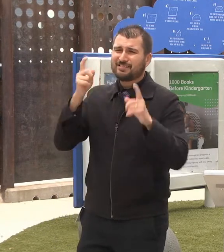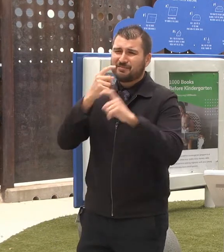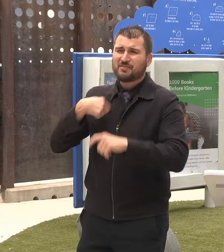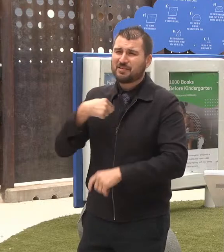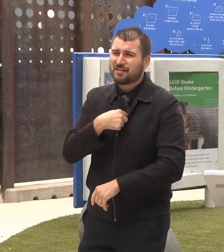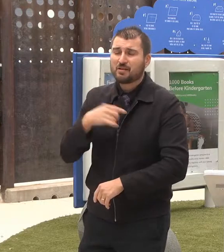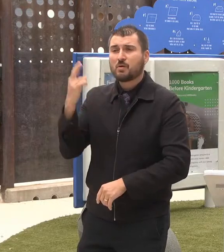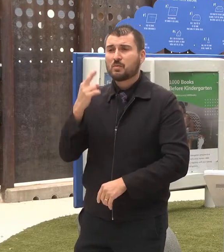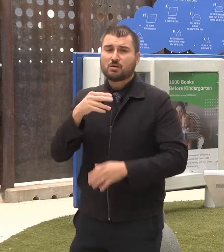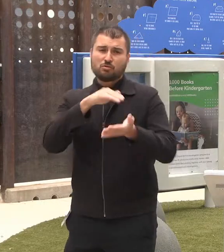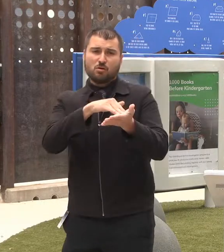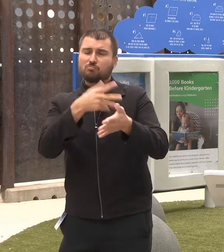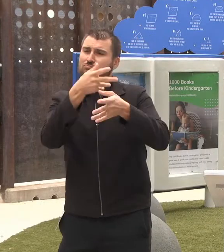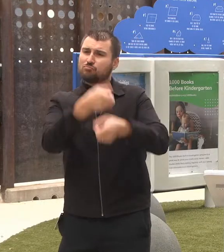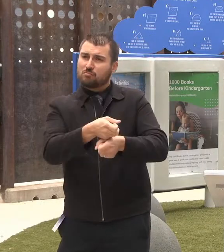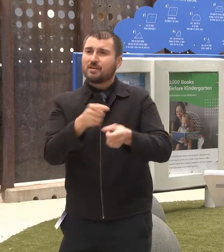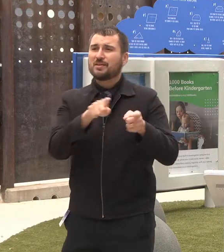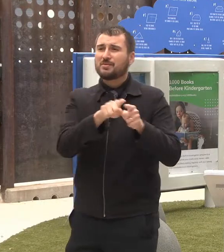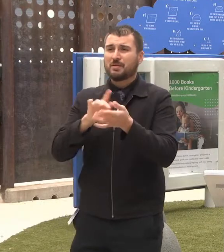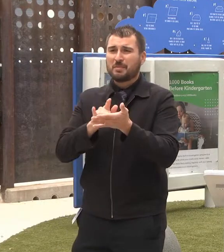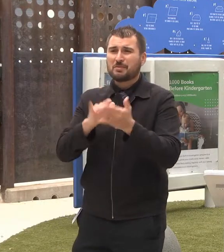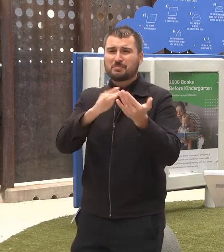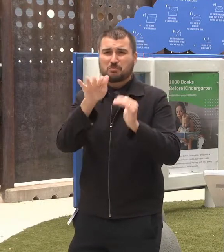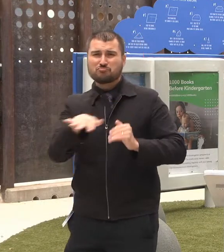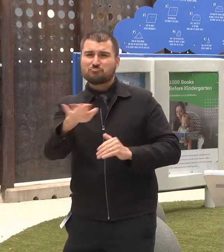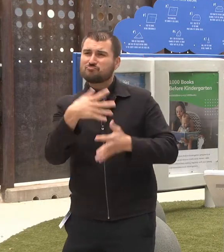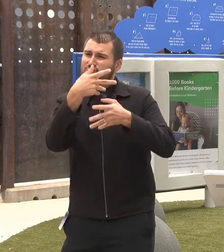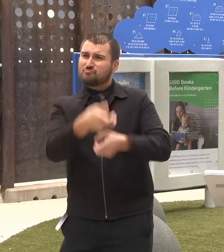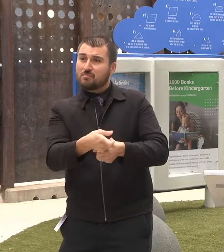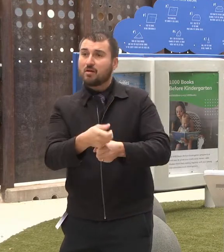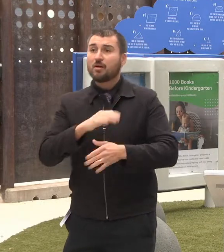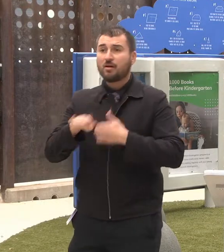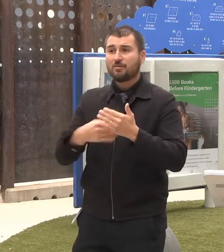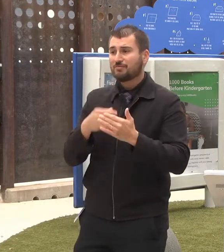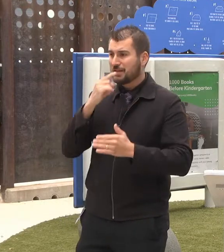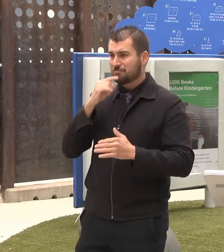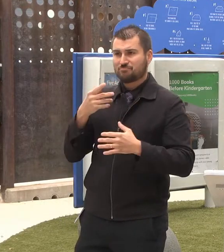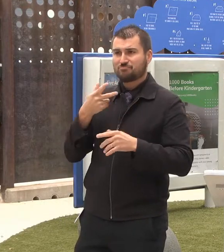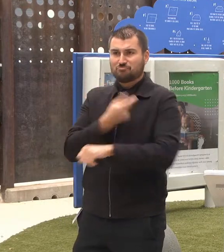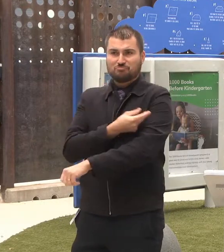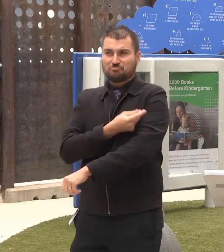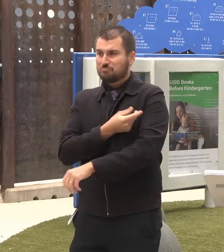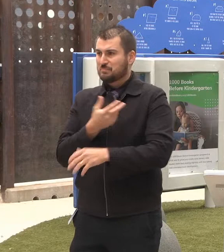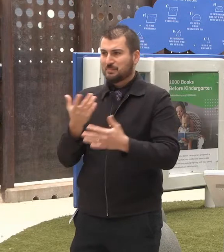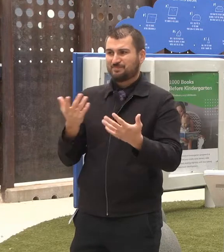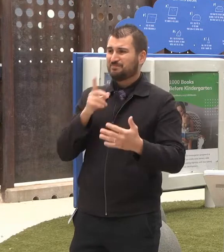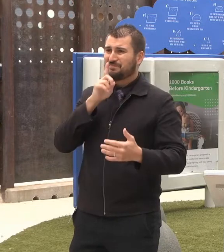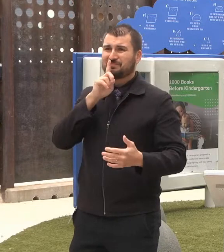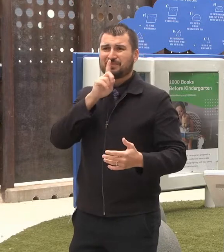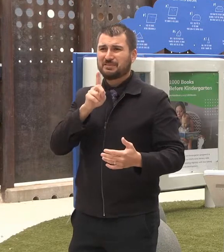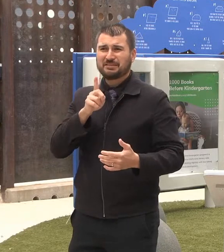medical community. So all of our kids are vaccinated. It wasn't much of a